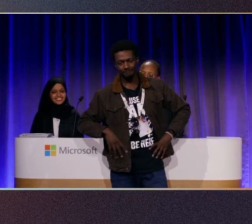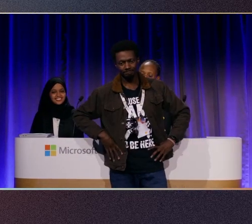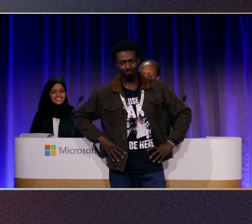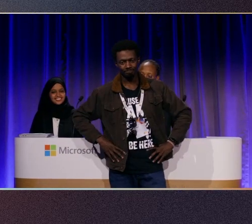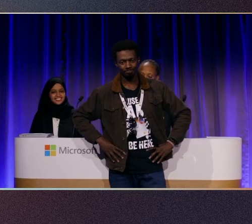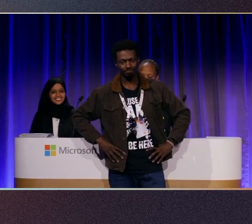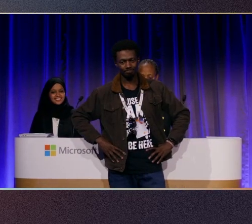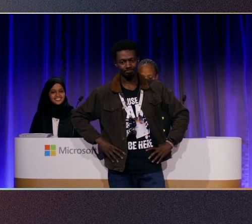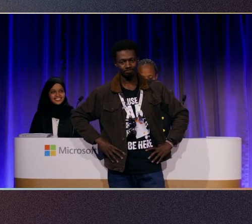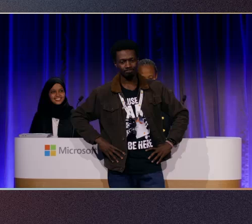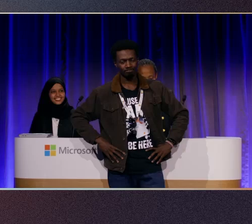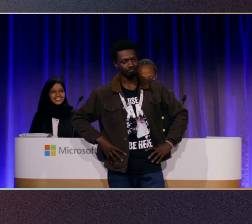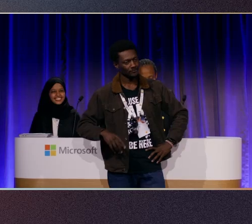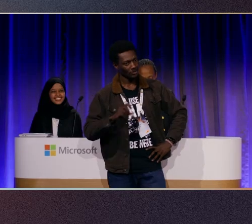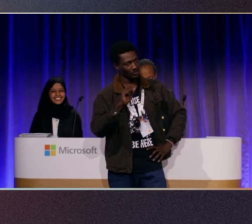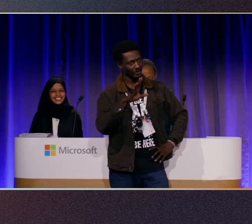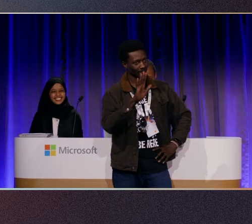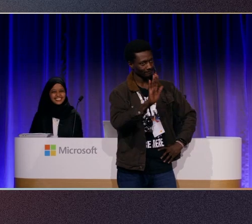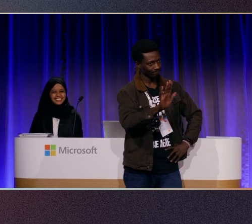It was just myself.